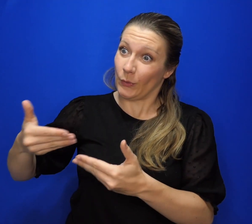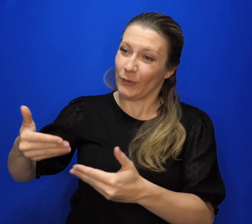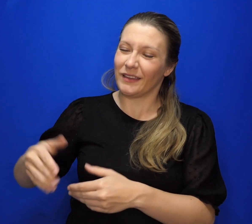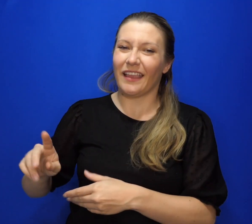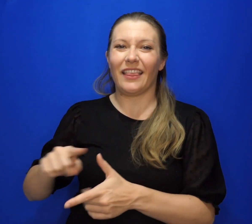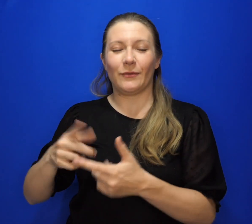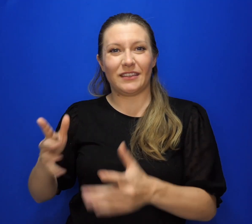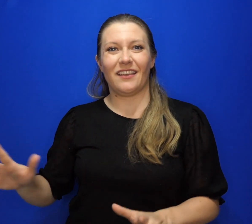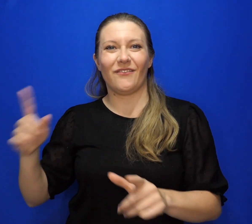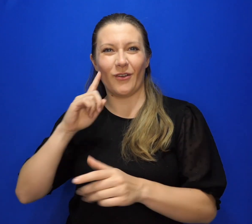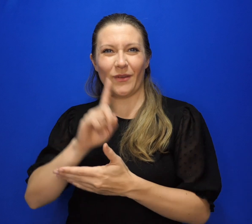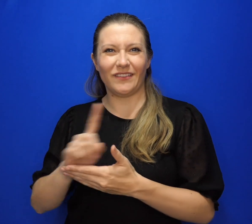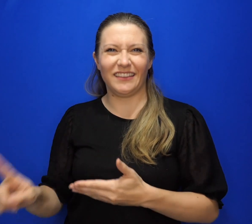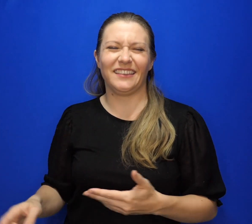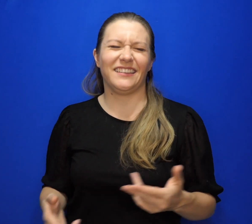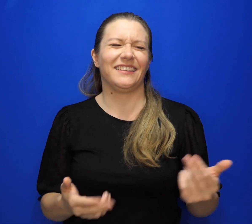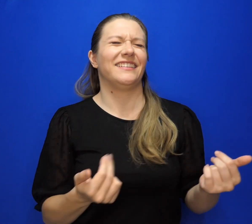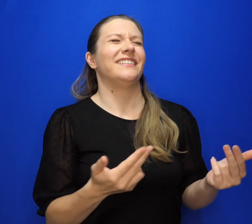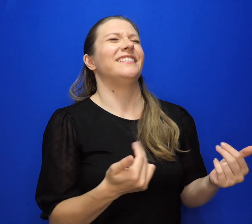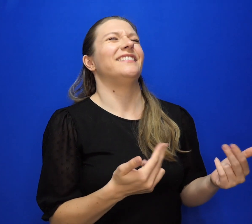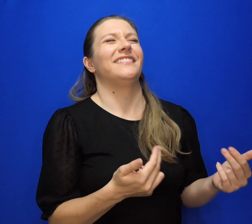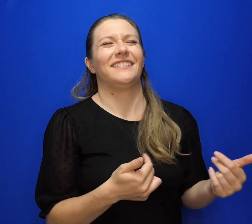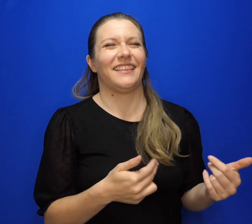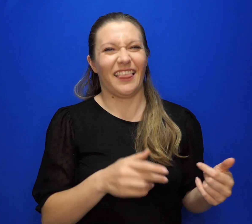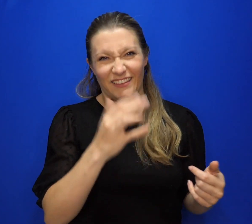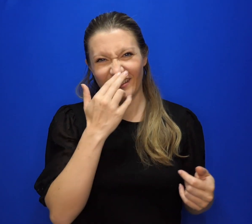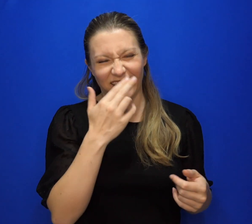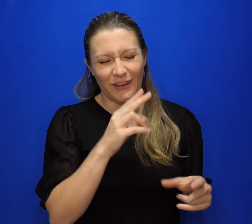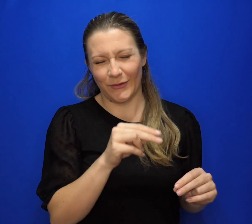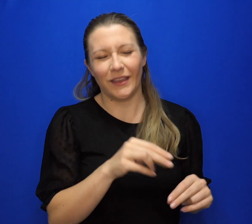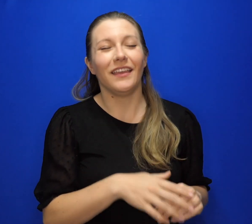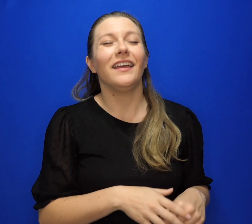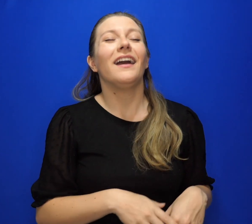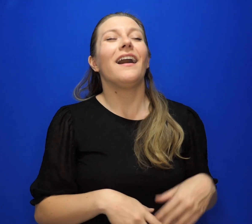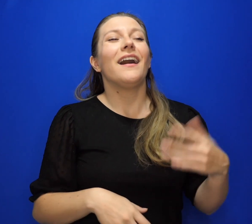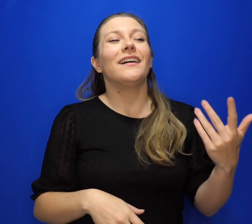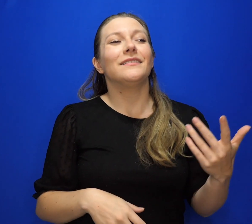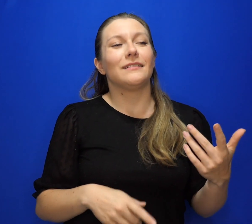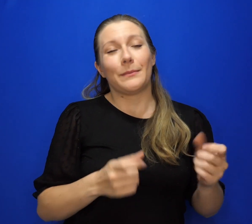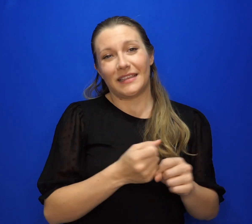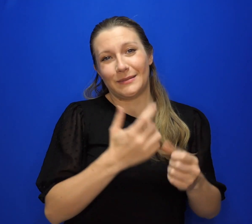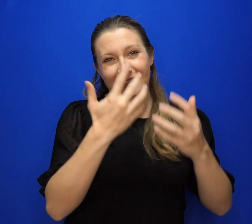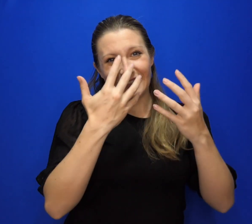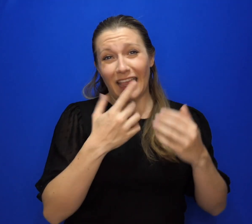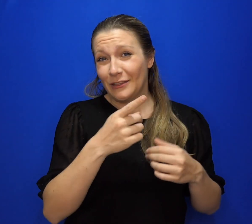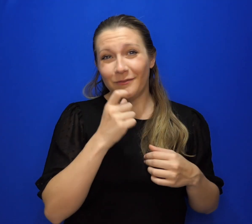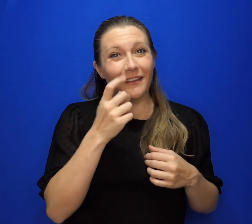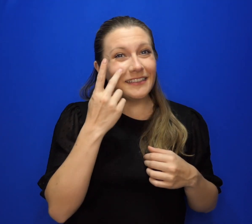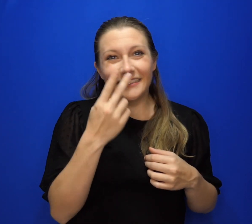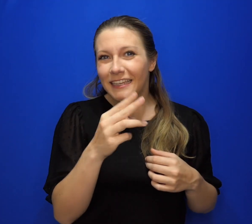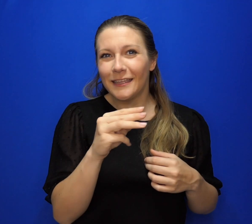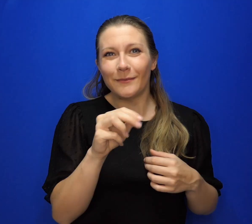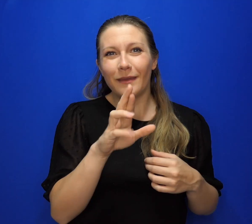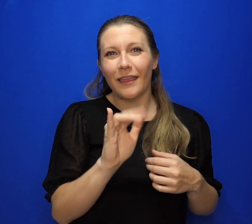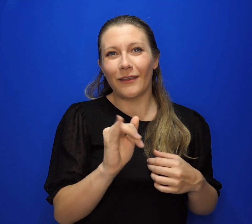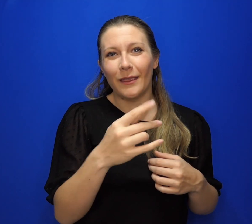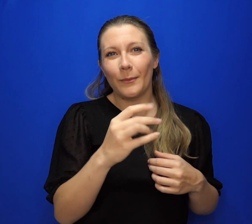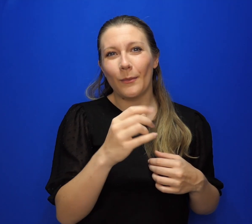know? Right, anyway. That's funny. Yeah, yes, but that makes me sad that you have not seen Mary Poppins. All right, well, come on, Scott, a spoonful